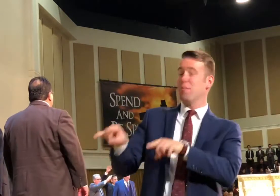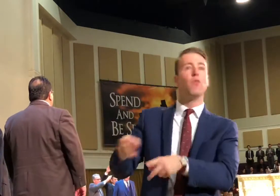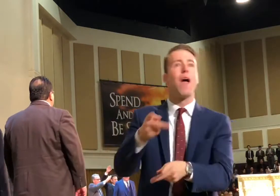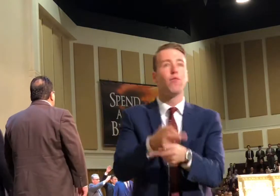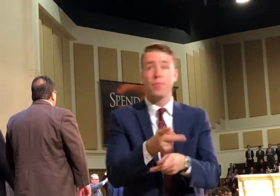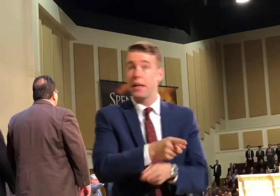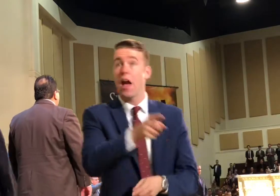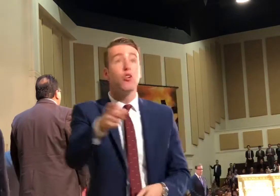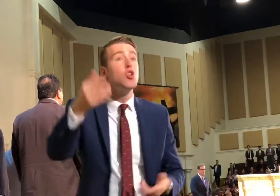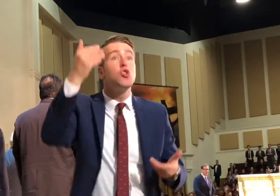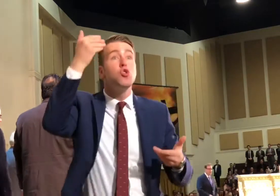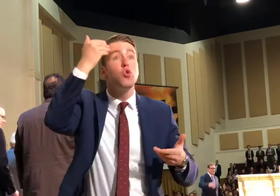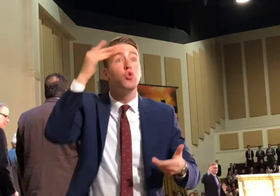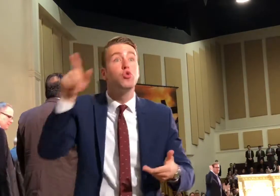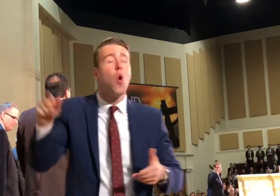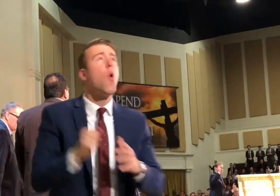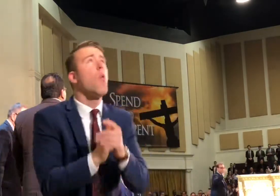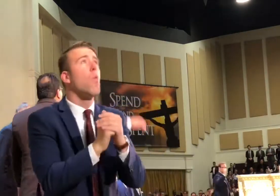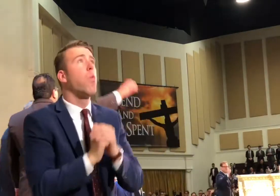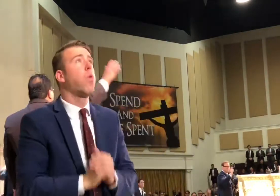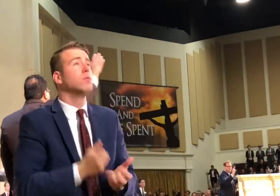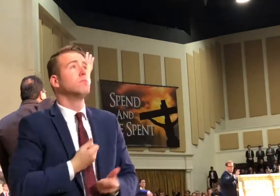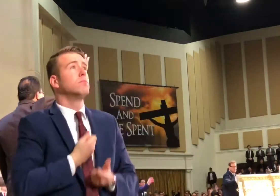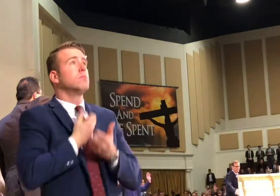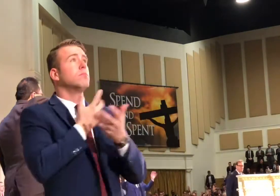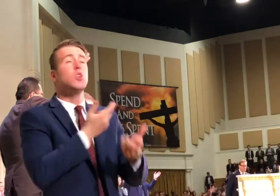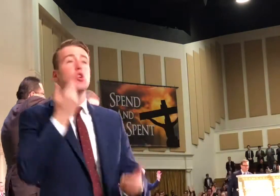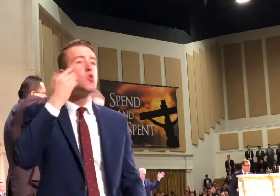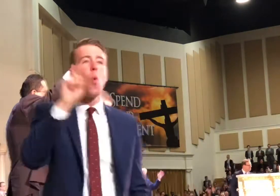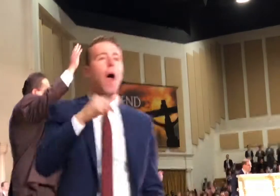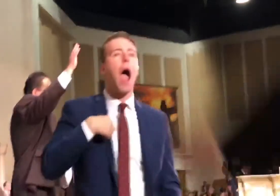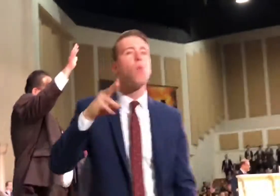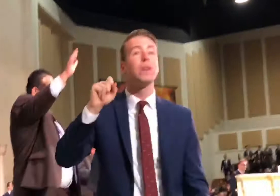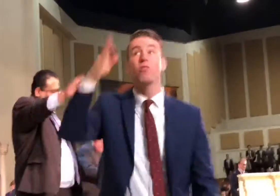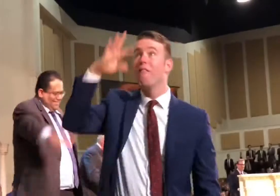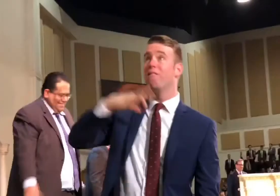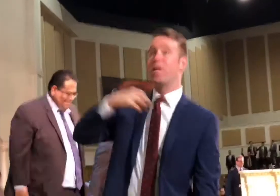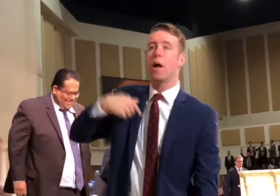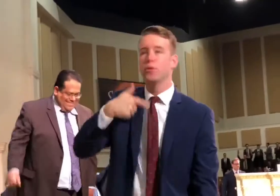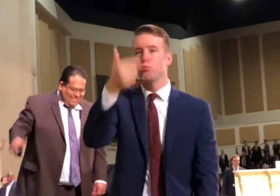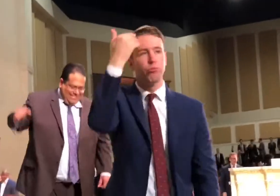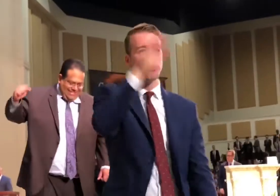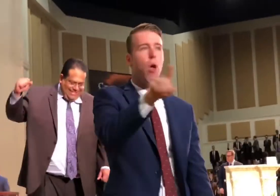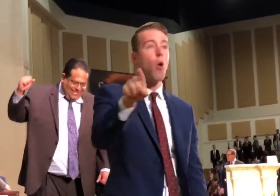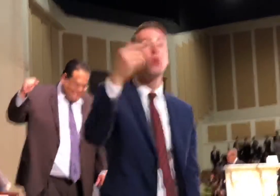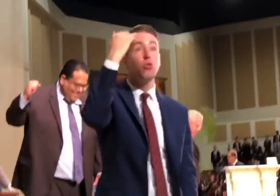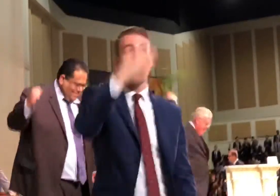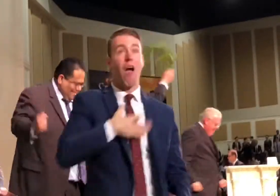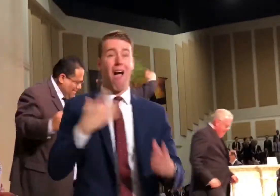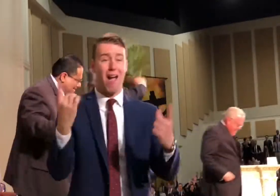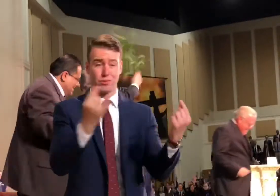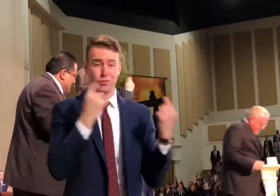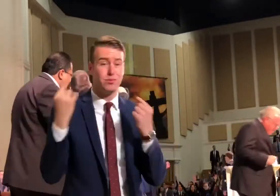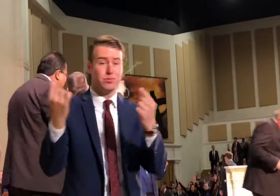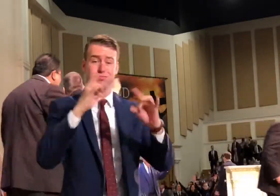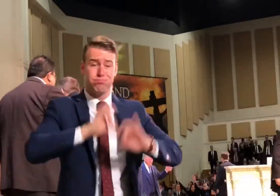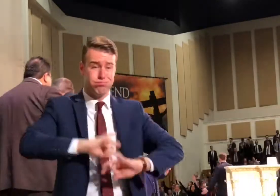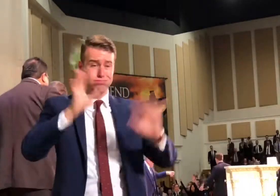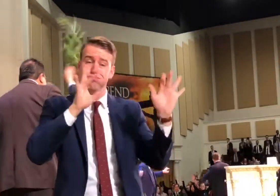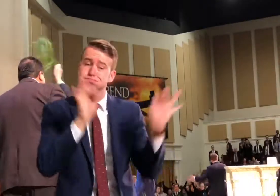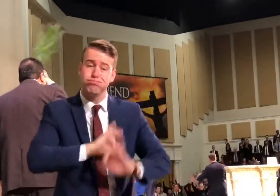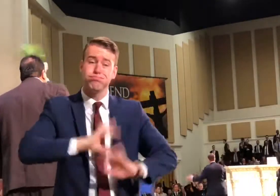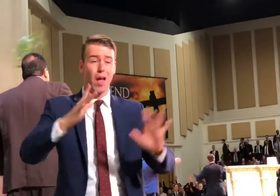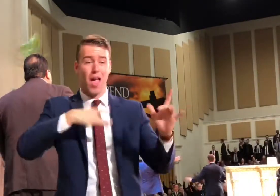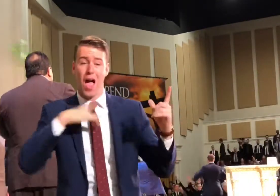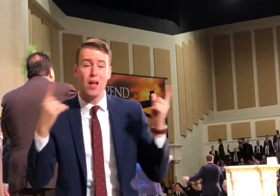know where I was when he found me. You don't know what I was doing. You don't know what